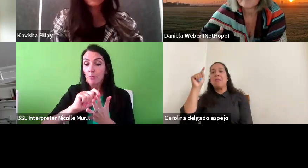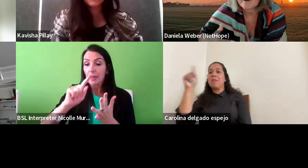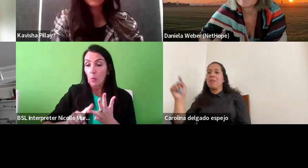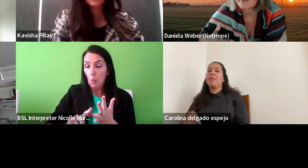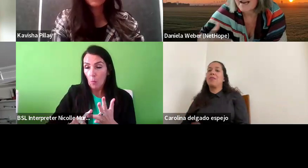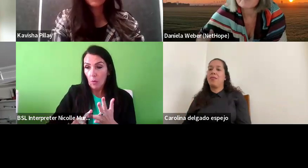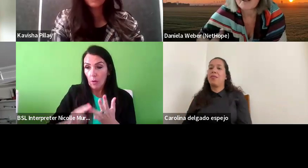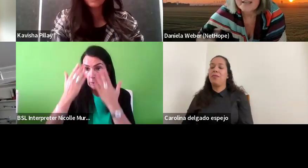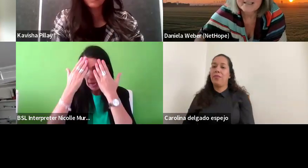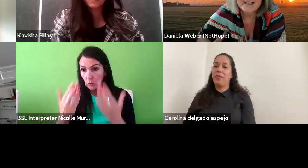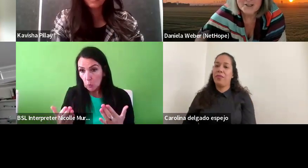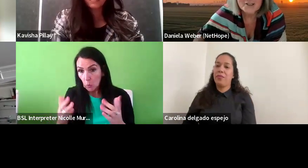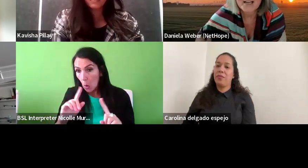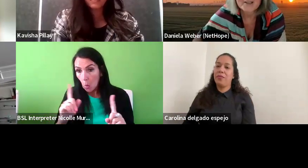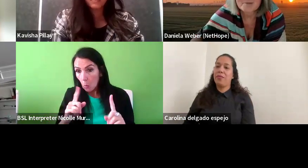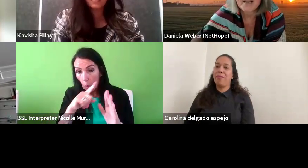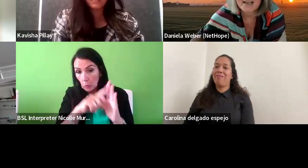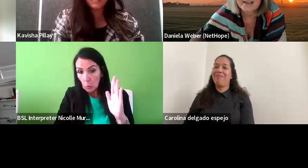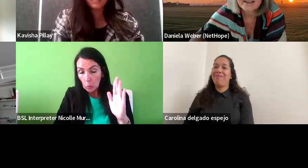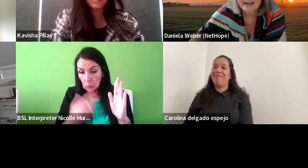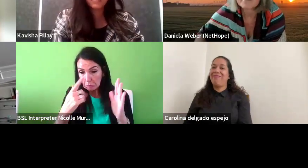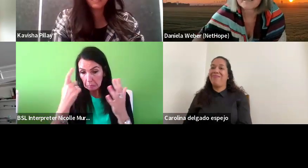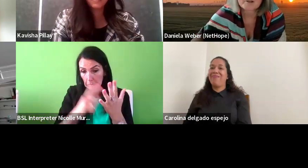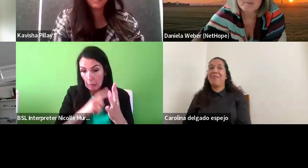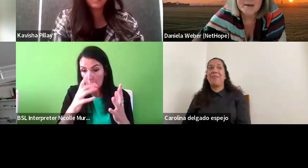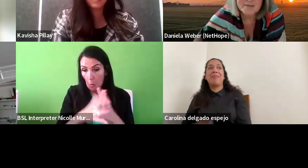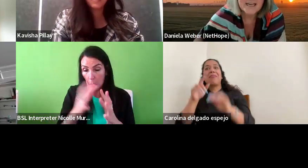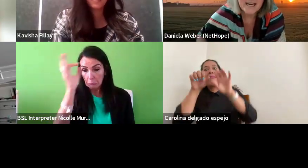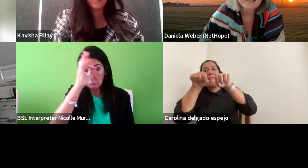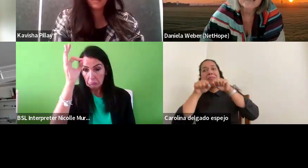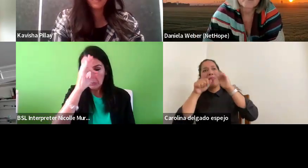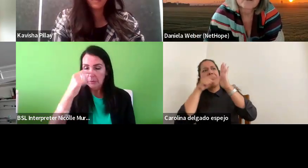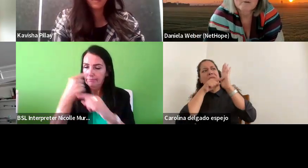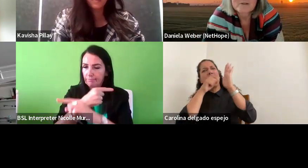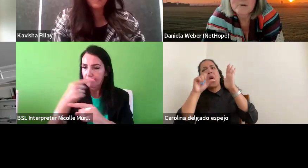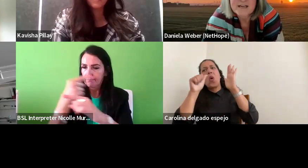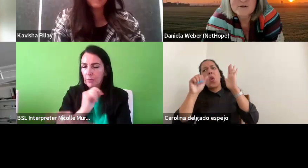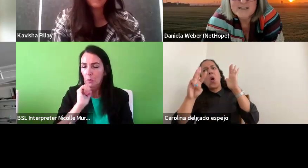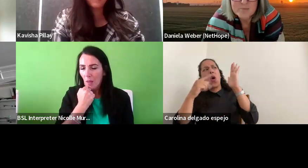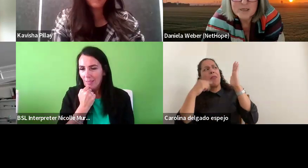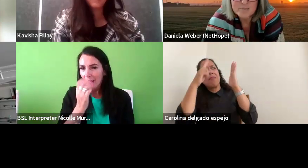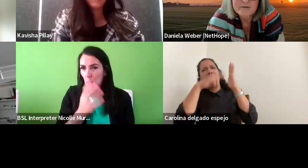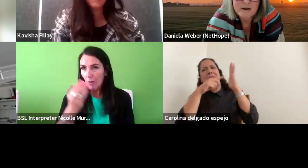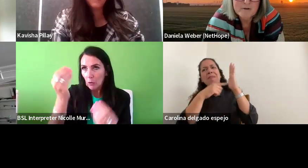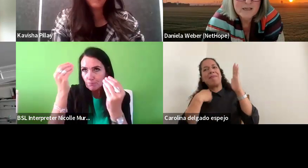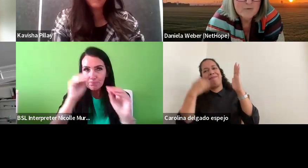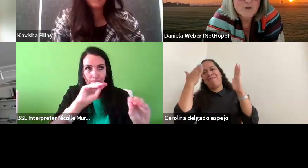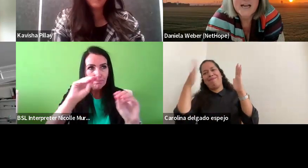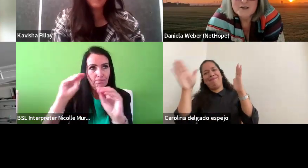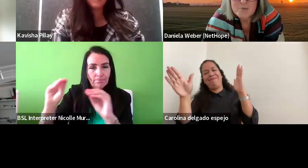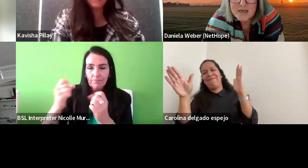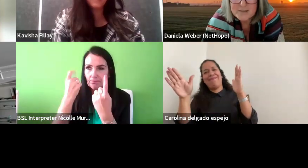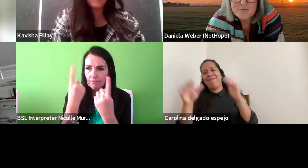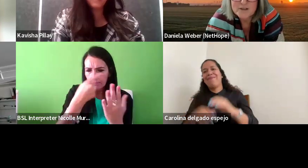aware of what actually these legislations mean, I'm still going to make mistakes. So educating people around